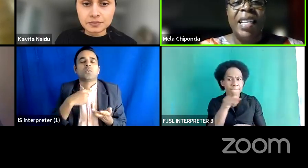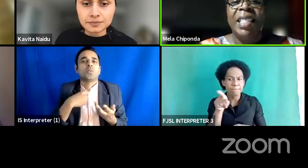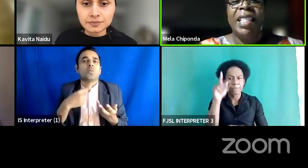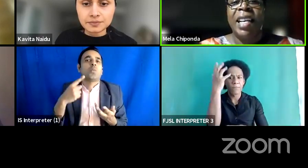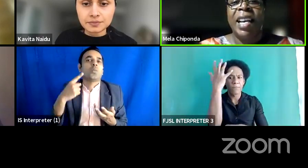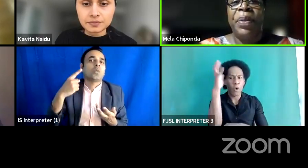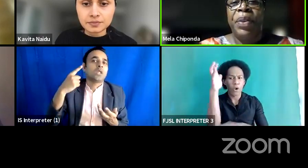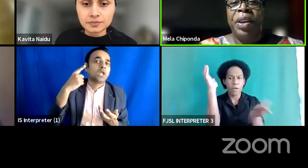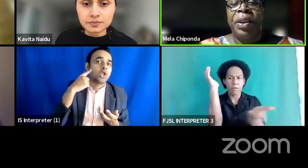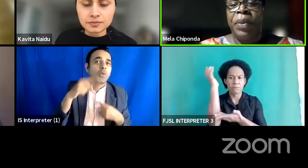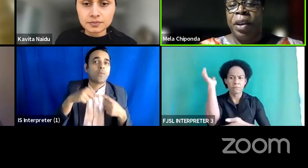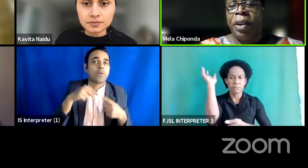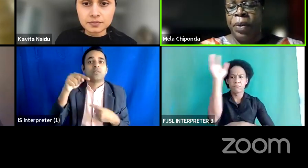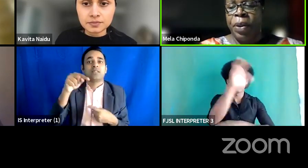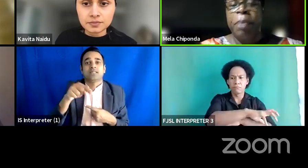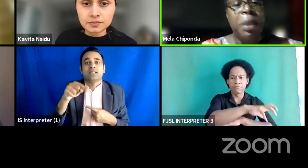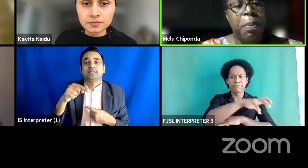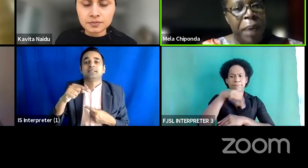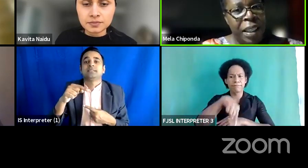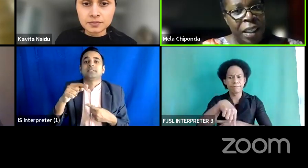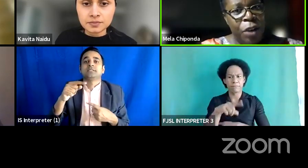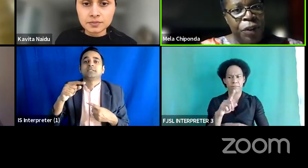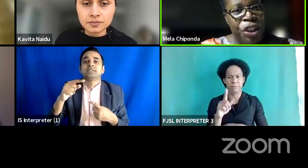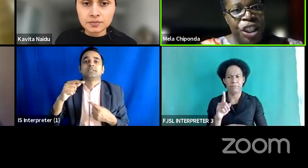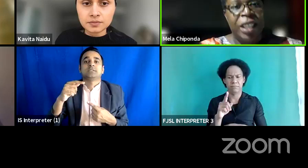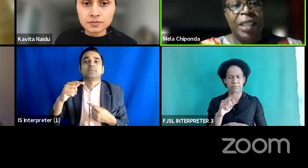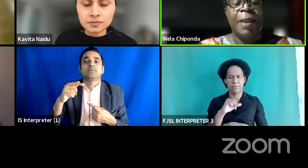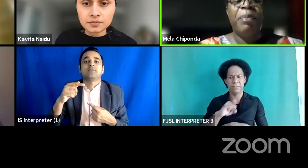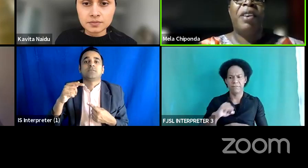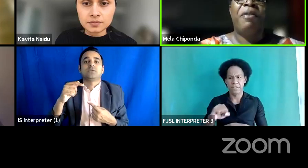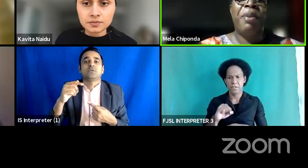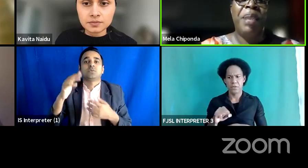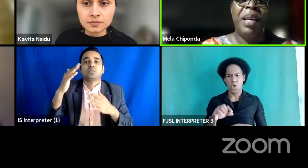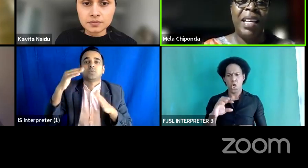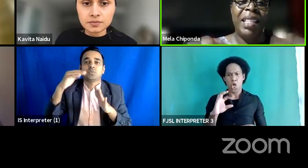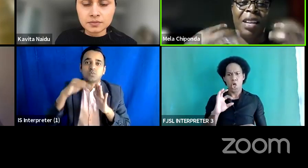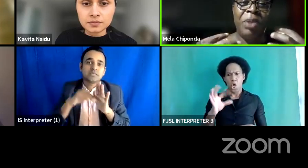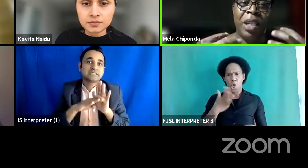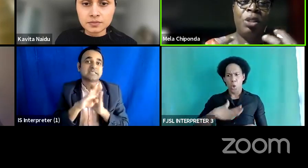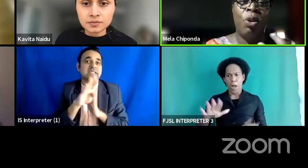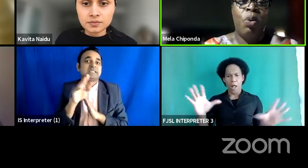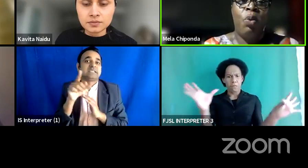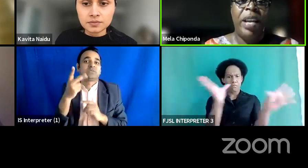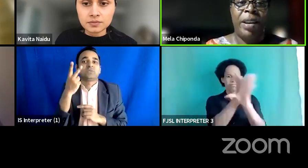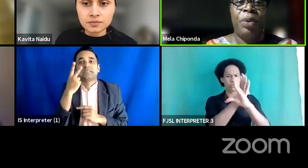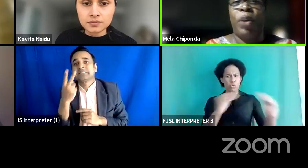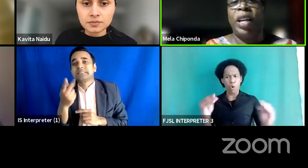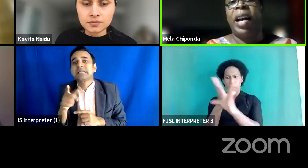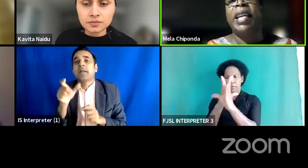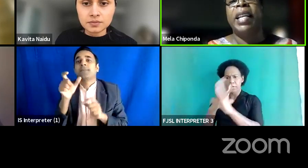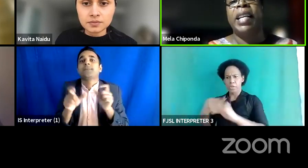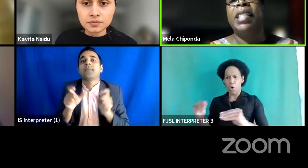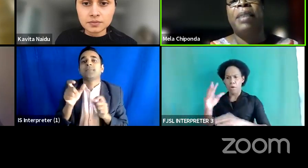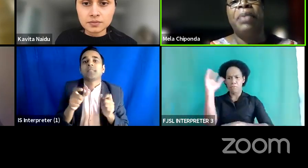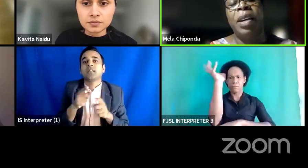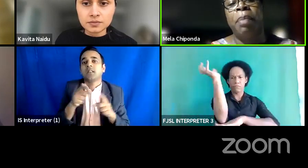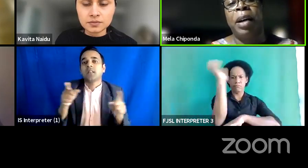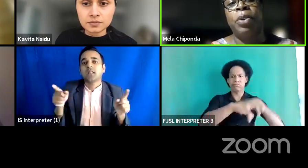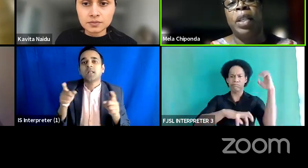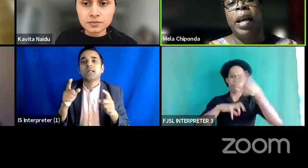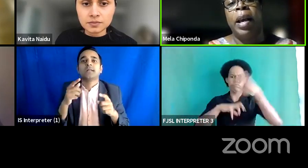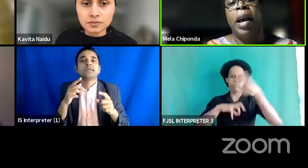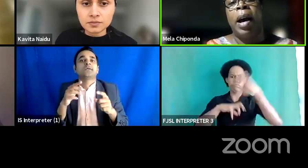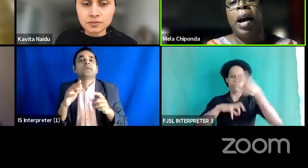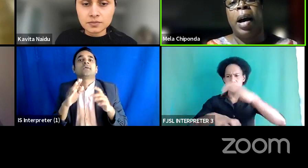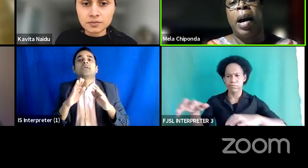people are against the planting of trees. For me, it sounded so weird when I read